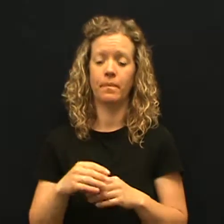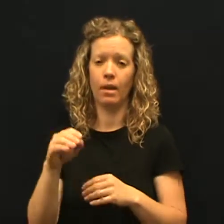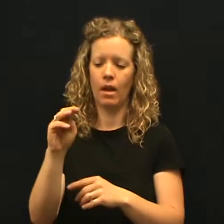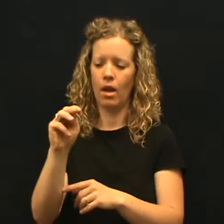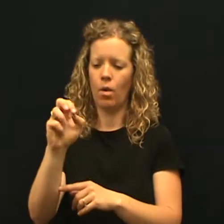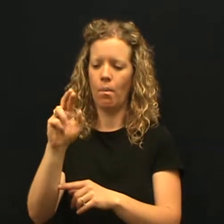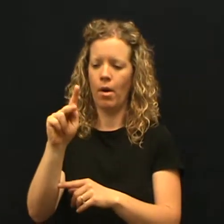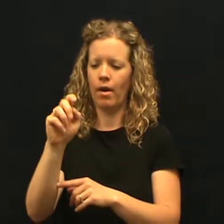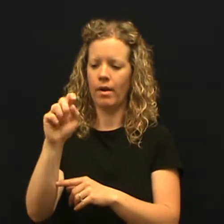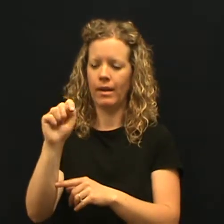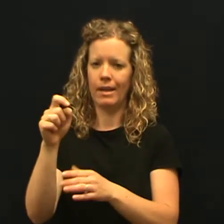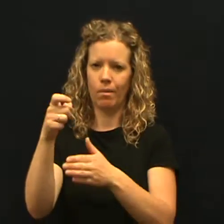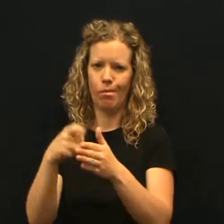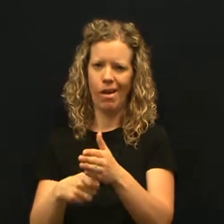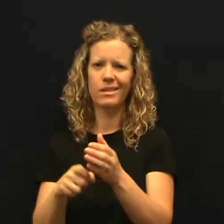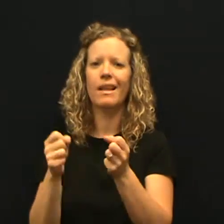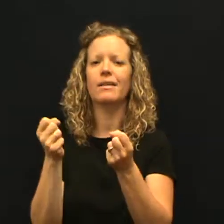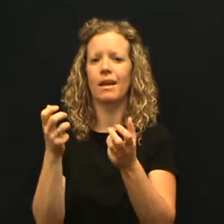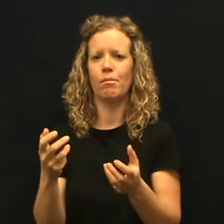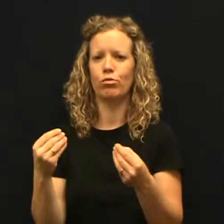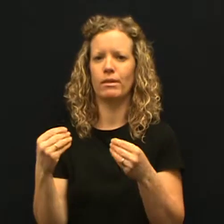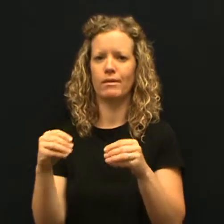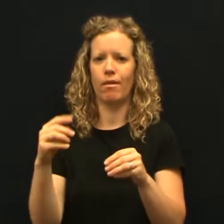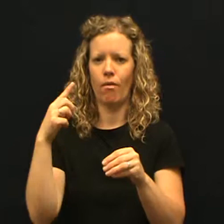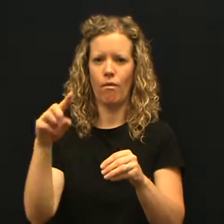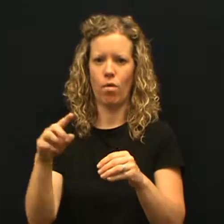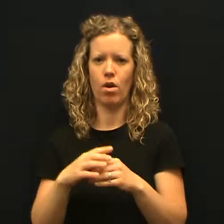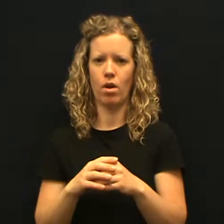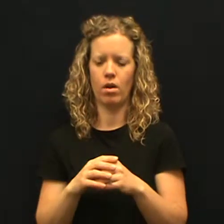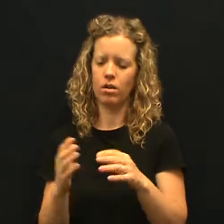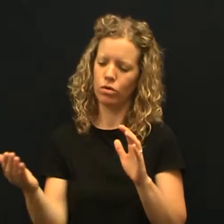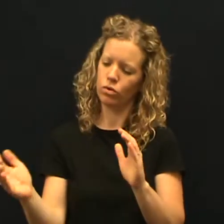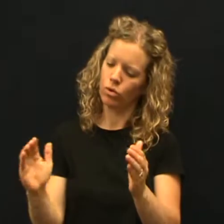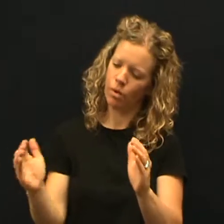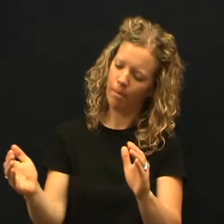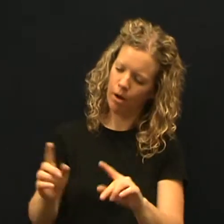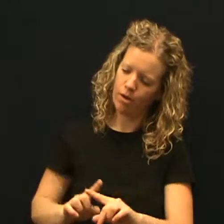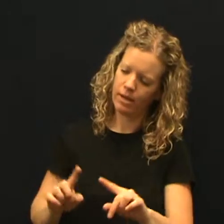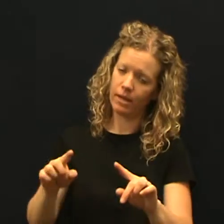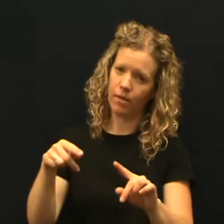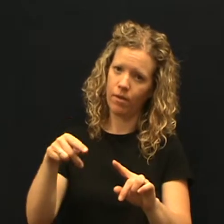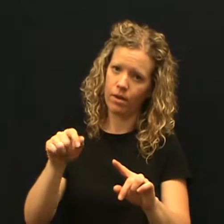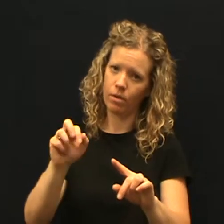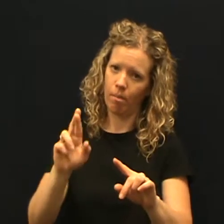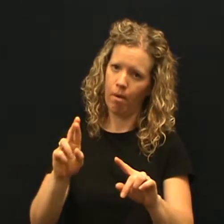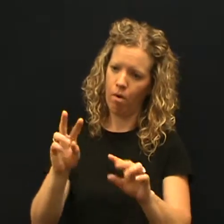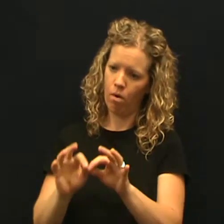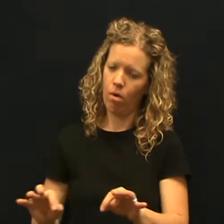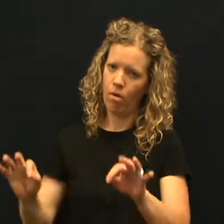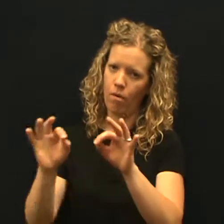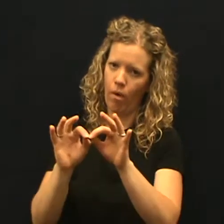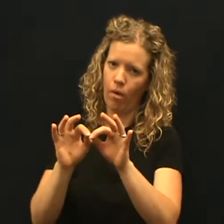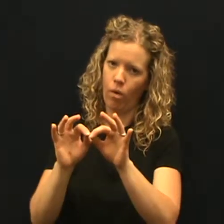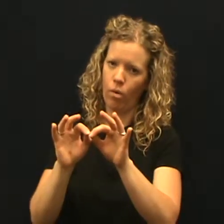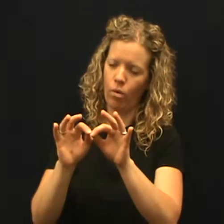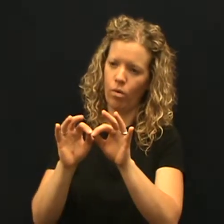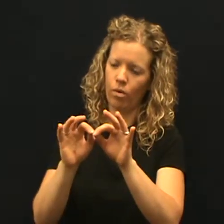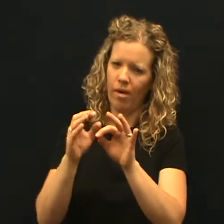sell the stock for, and so the difference between the par value and the what we get for it, what we issue